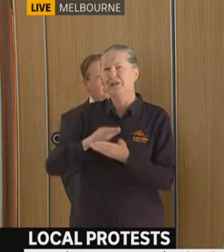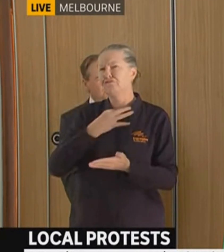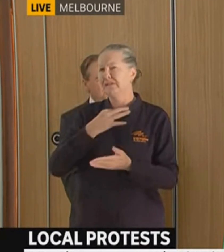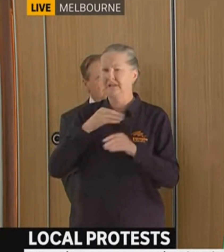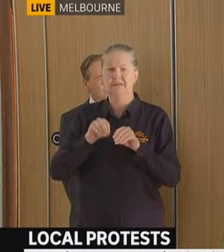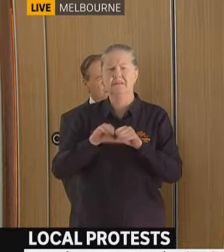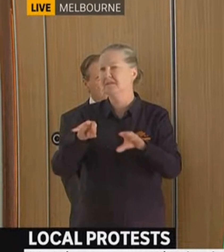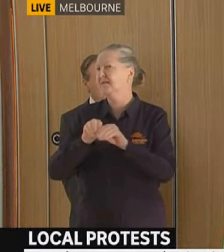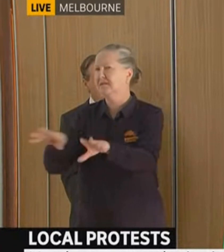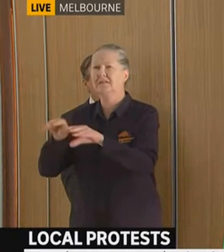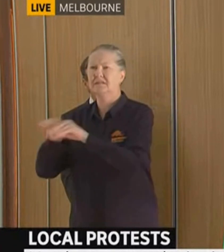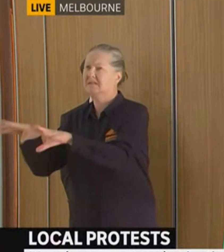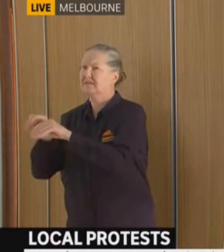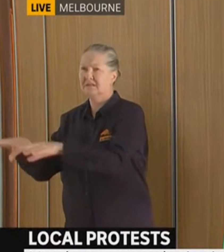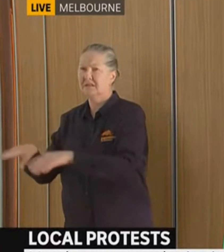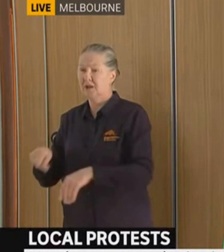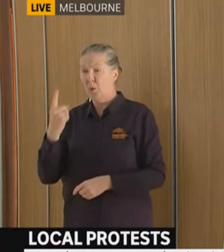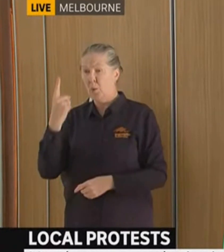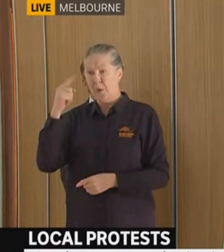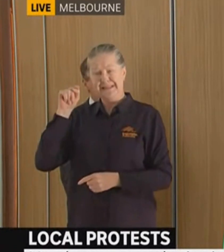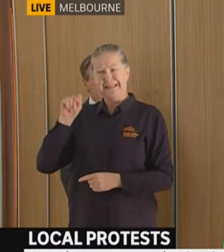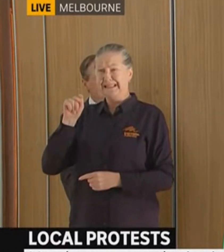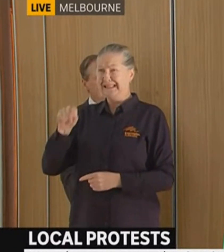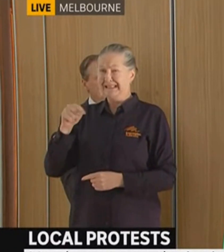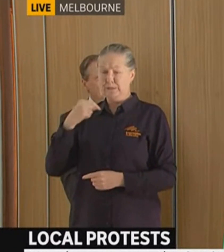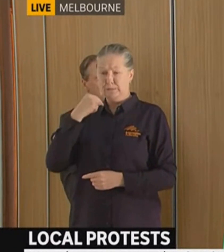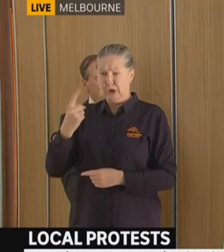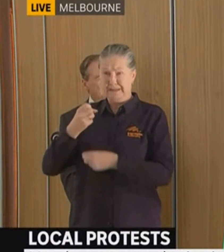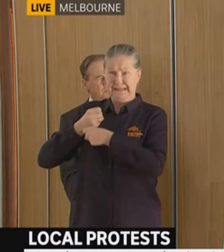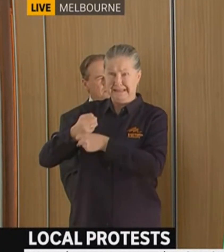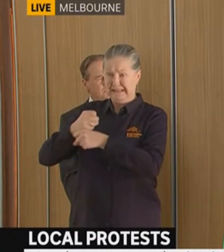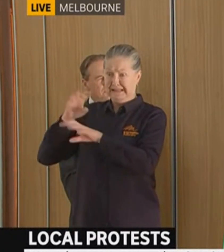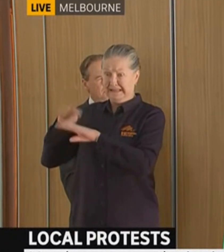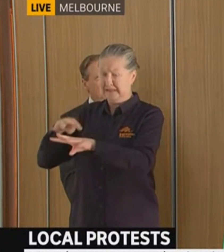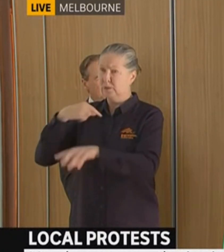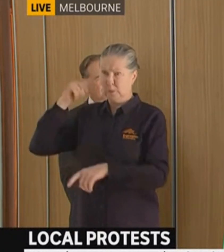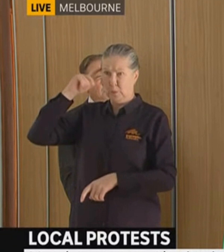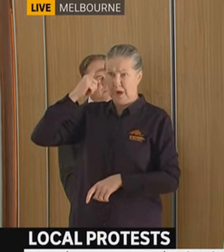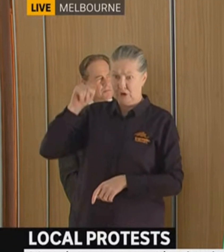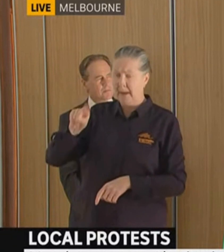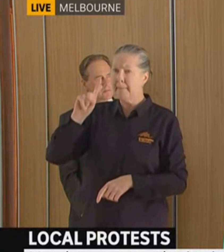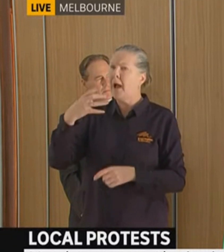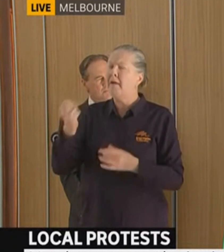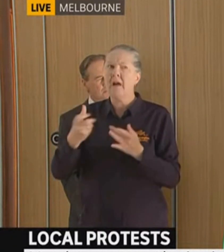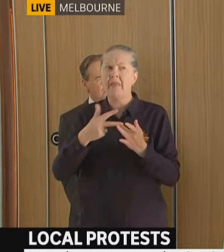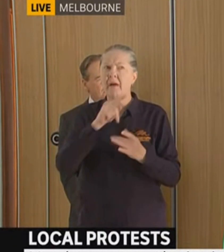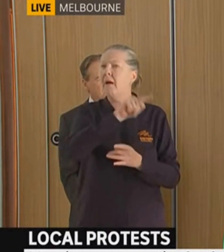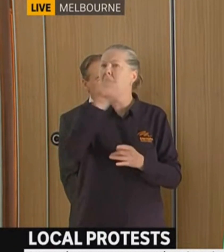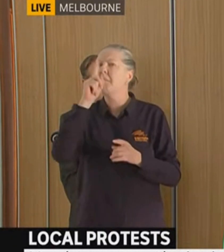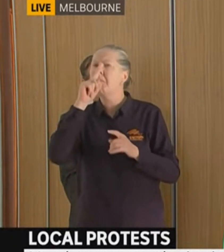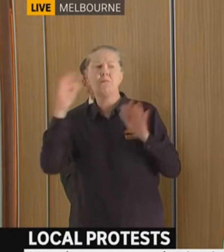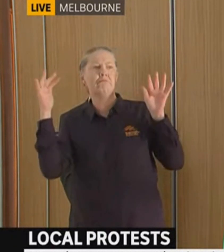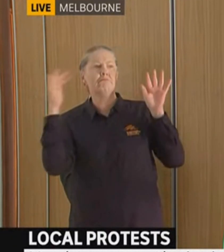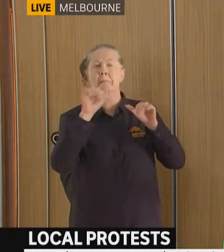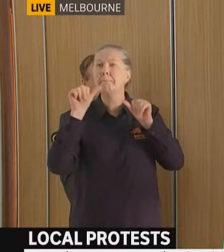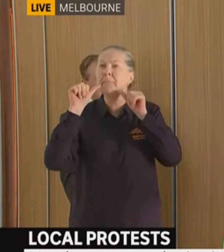community transmission. This is one type of event that I'm worried about, but there are lots of other things, people gathering in large crowds at the